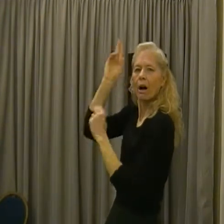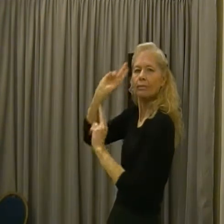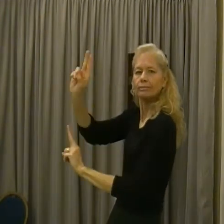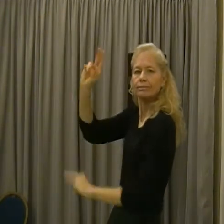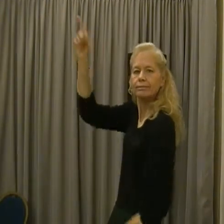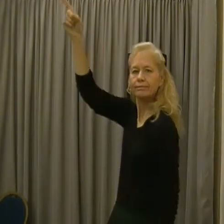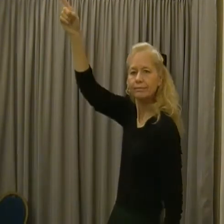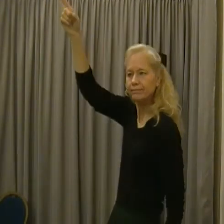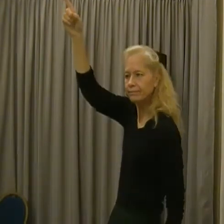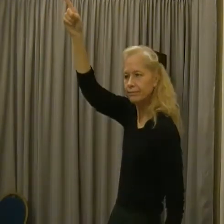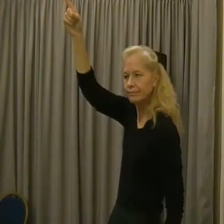Understanding him.